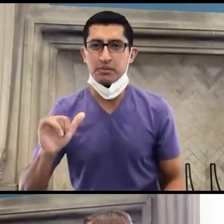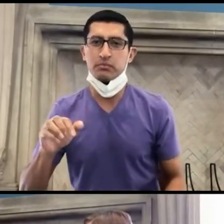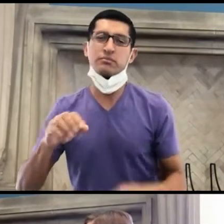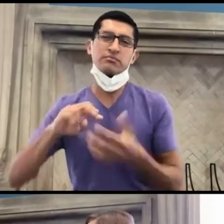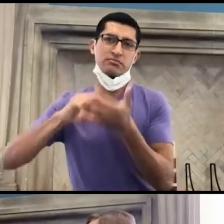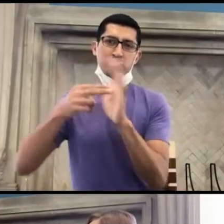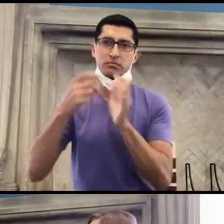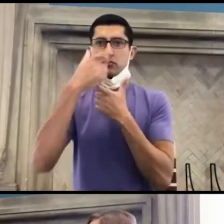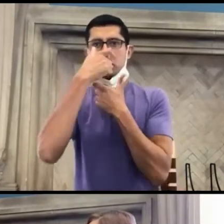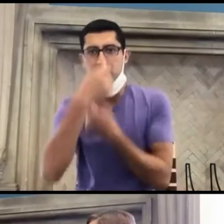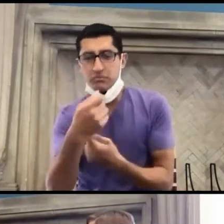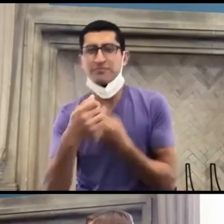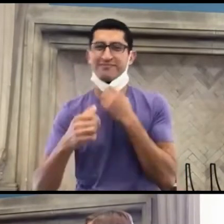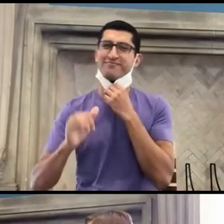That which means interesting.